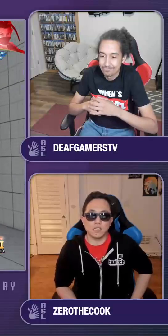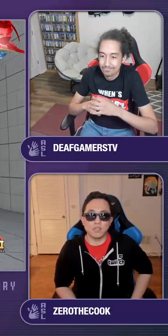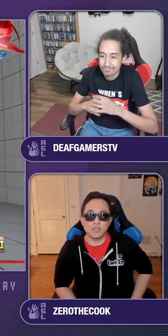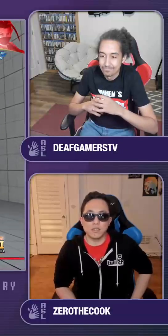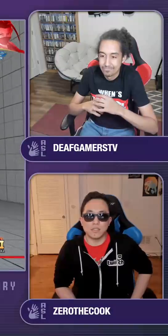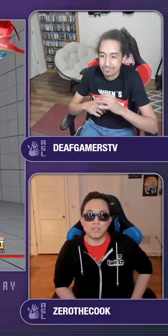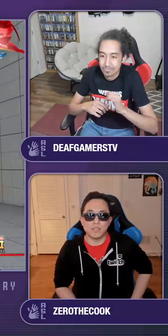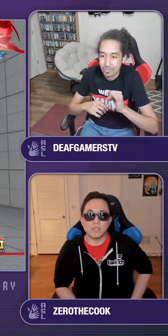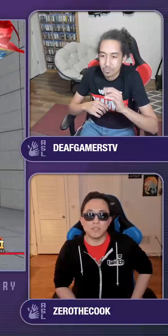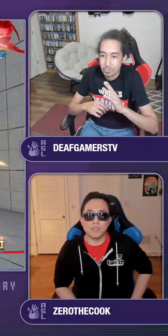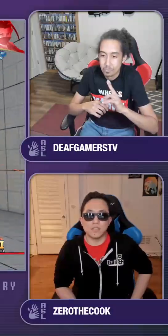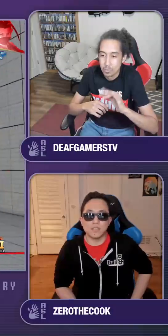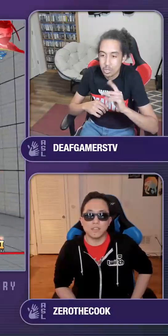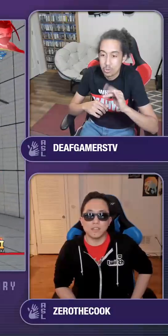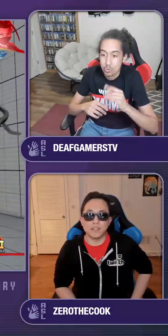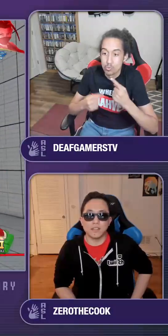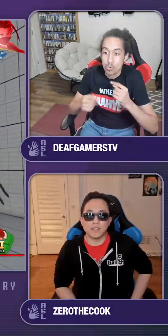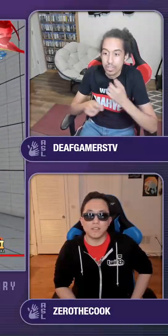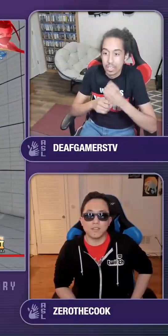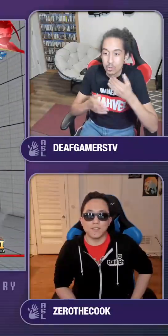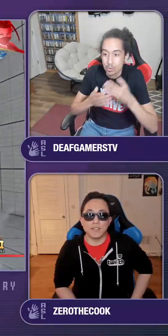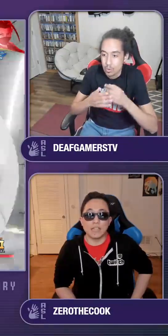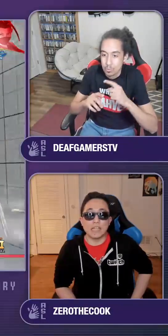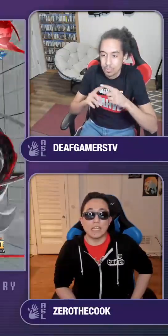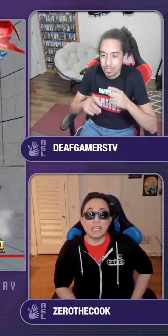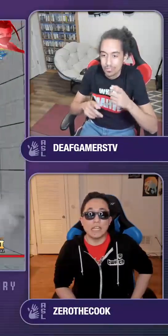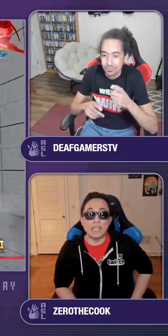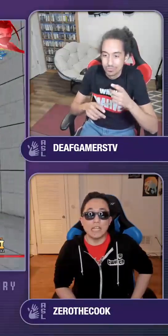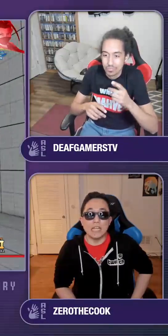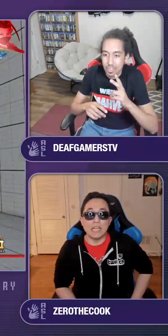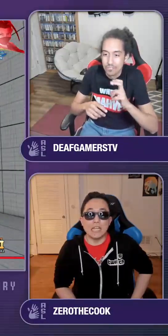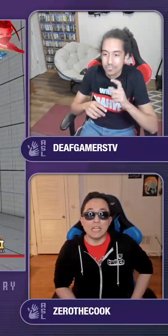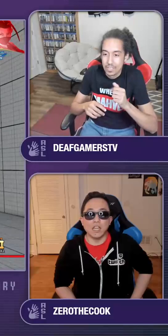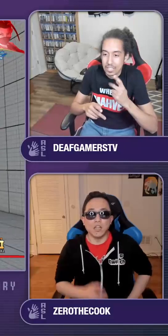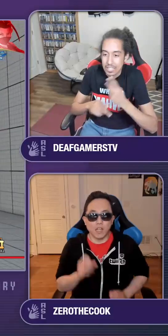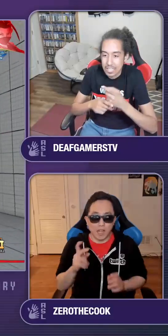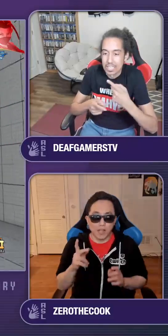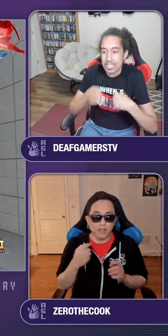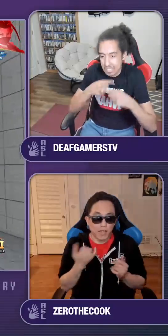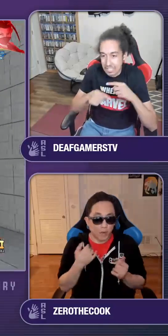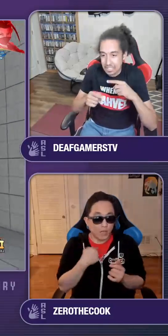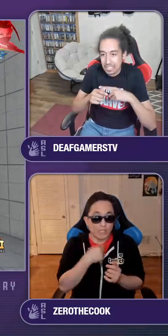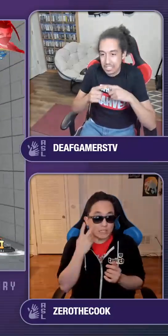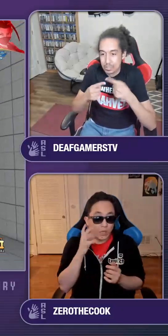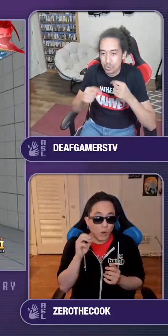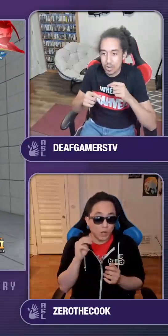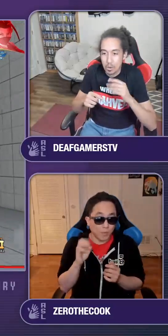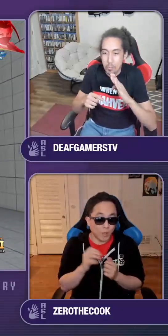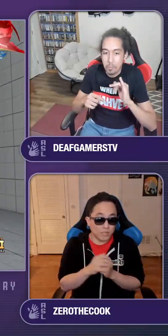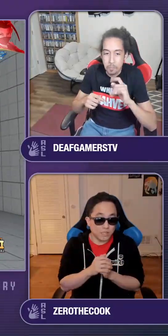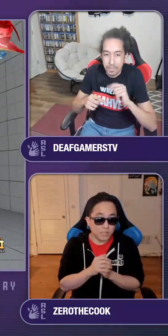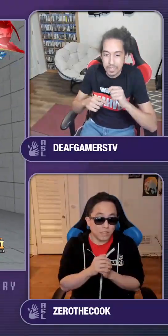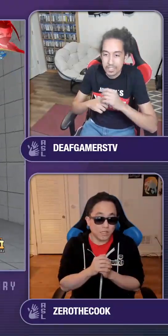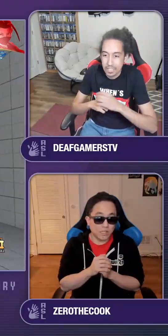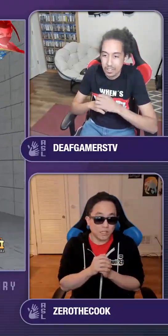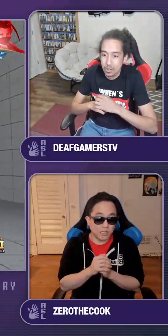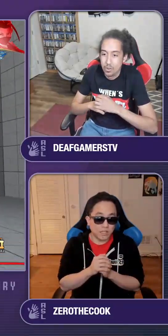good likely to Metro and might not feel the need to move in and miss on the jump in. I'm surprised but here he we didn't go, the cash big- out